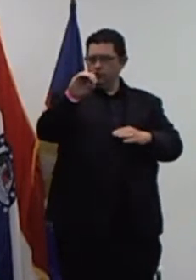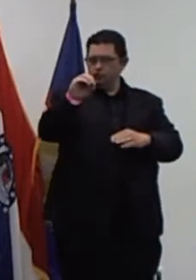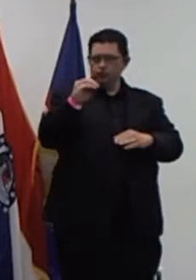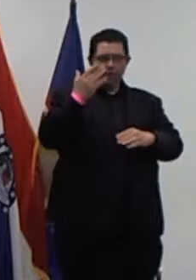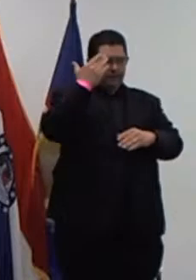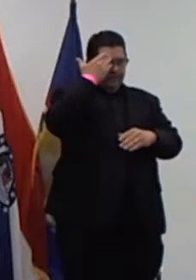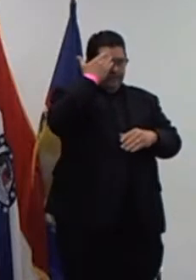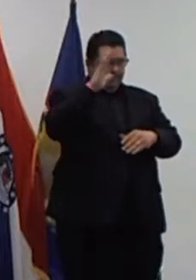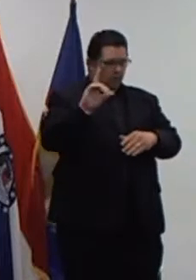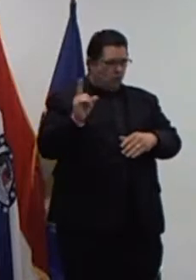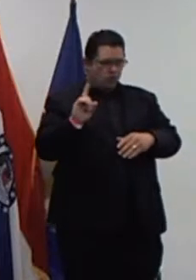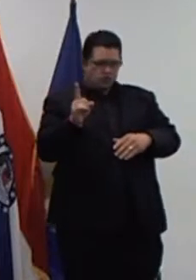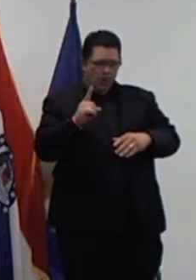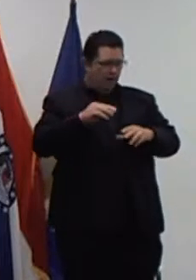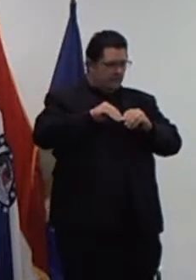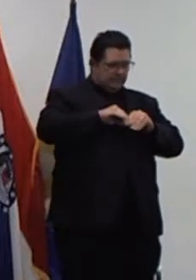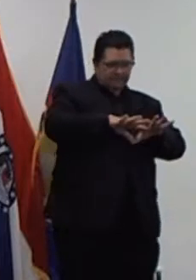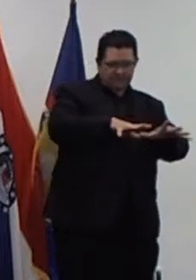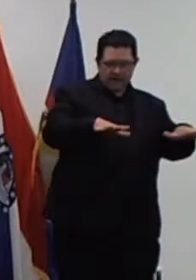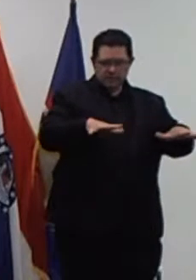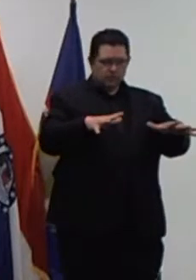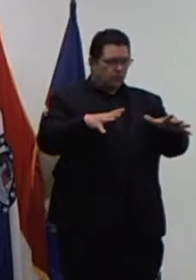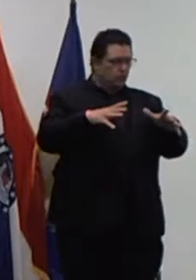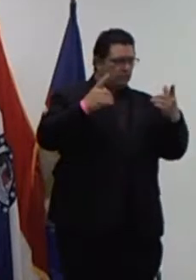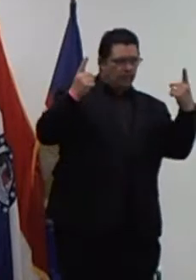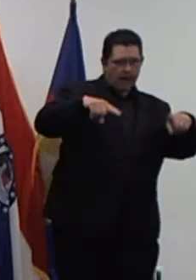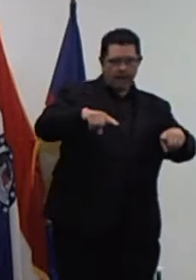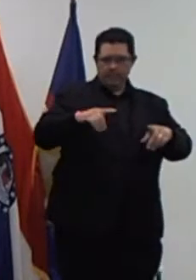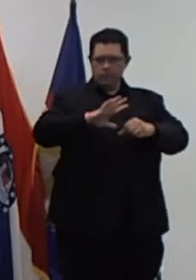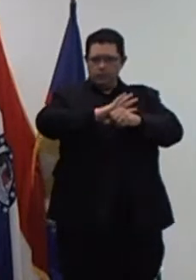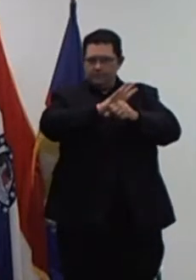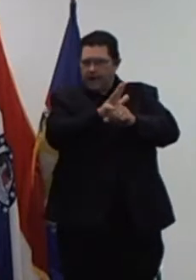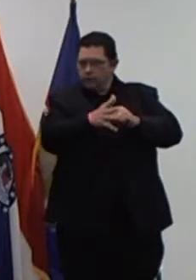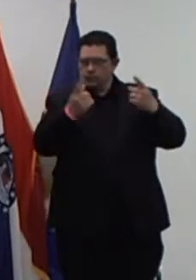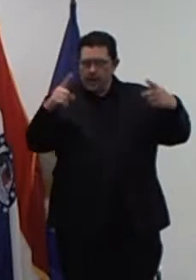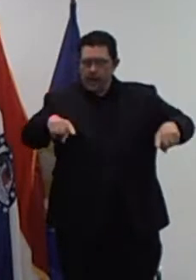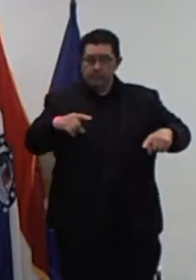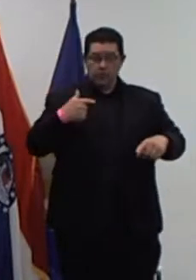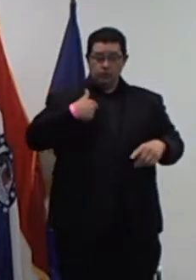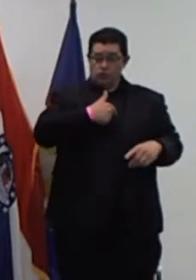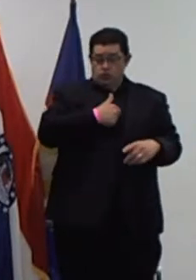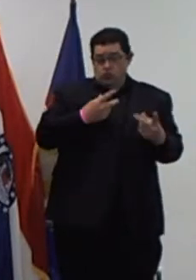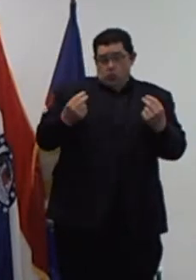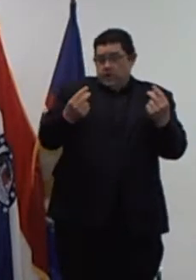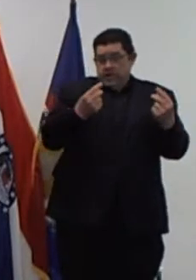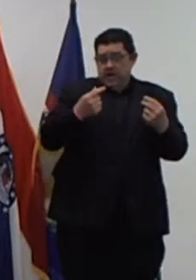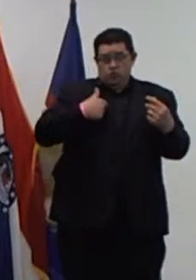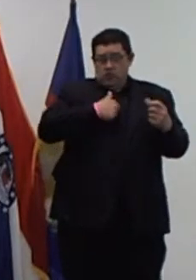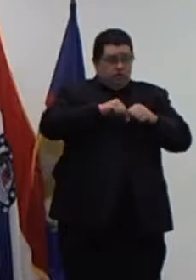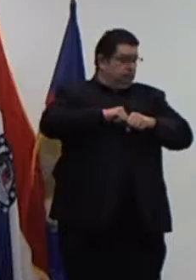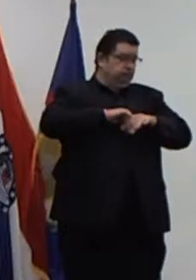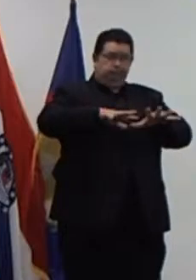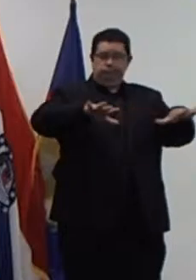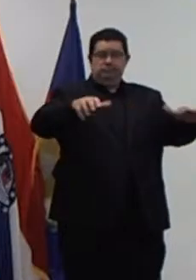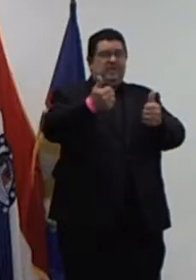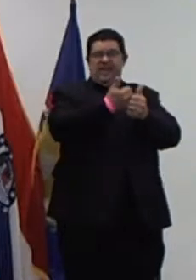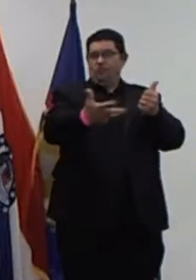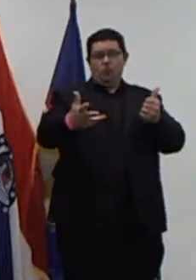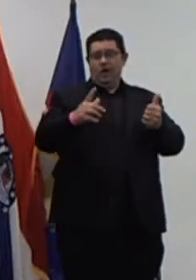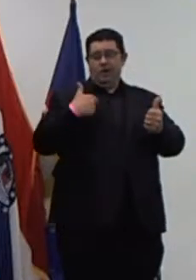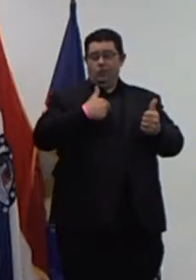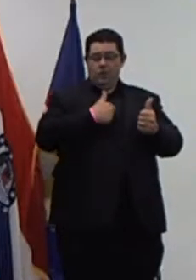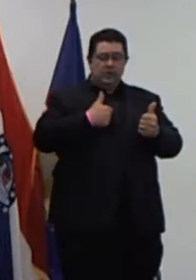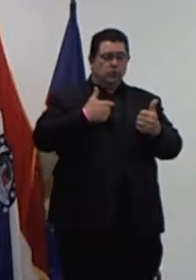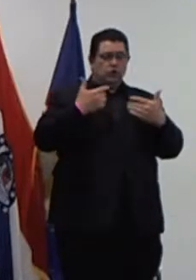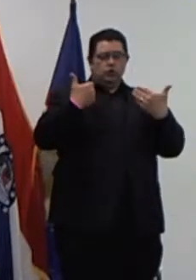where this effect was going to take us, where this virus was going to take us. And really what we did is we just deployed everything out, and we were very thin everywhere in the state of